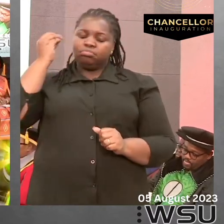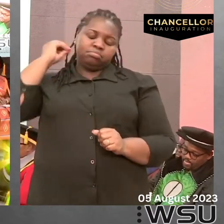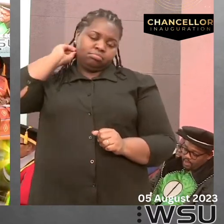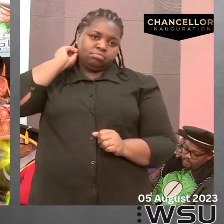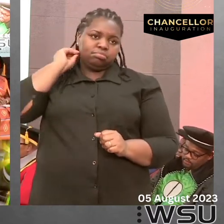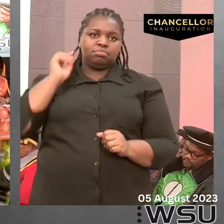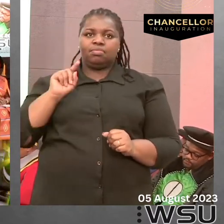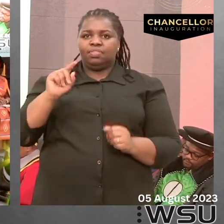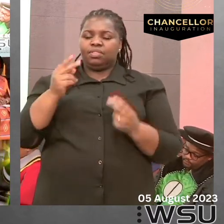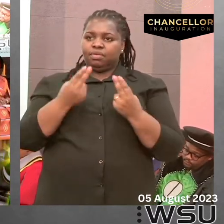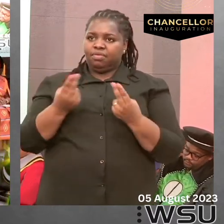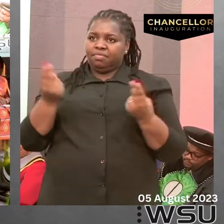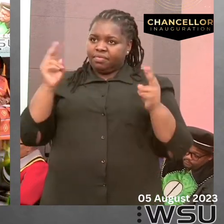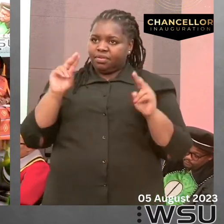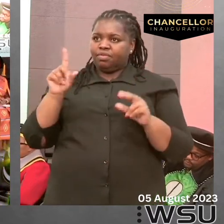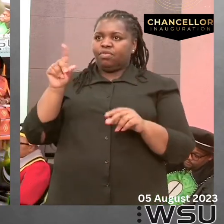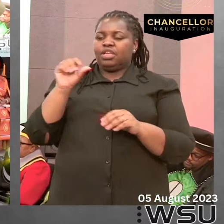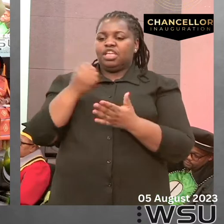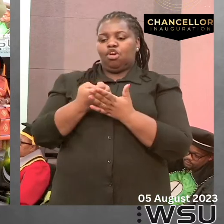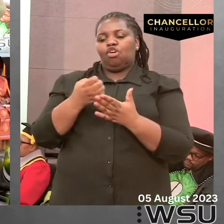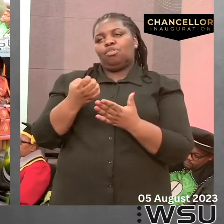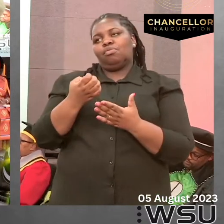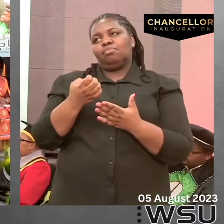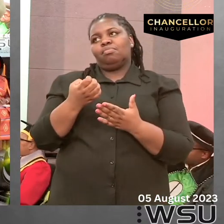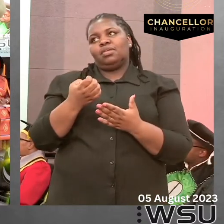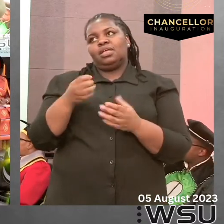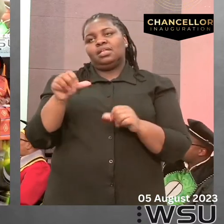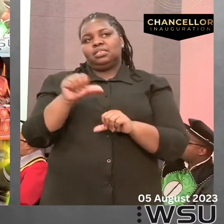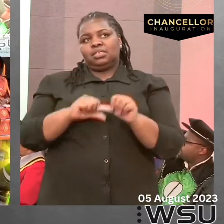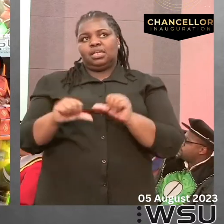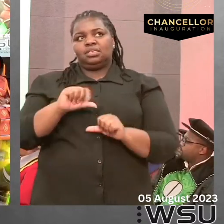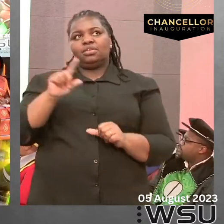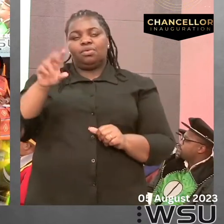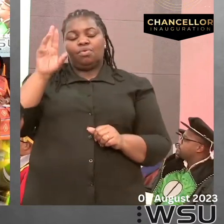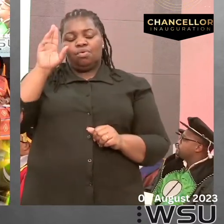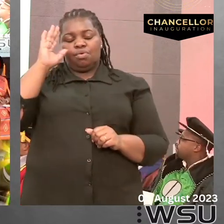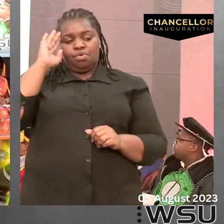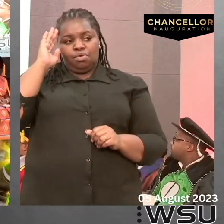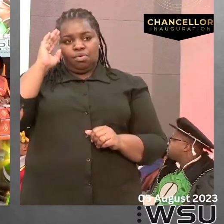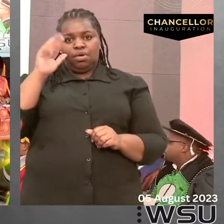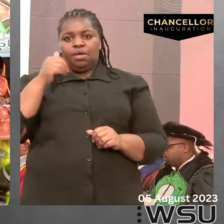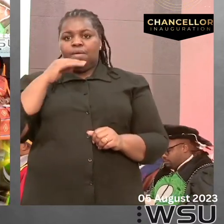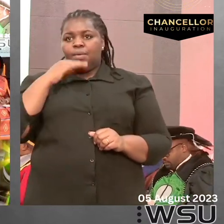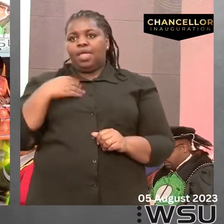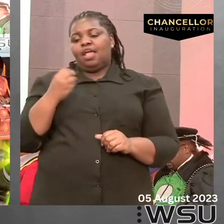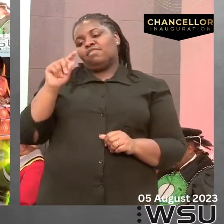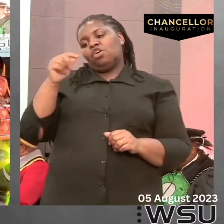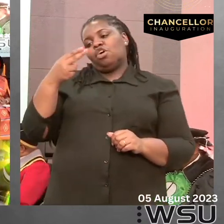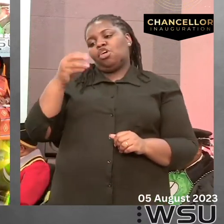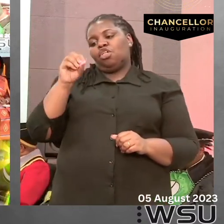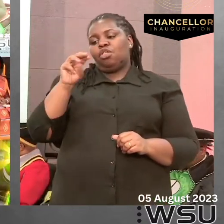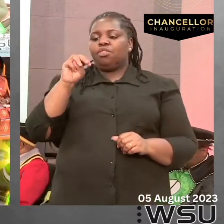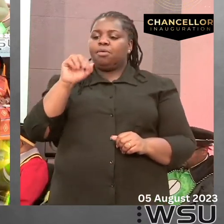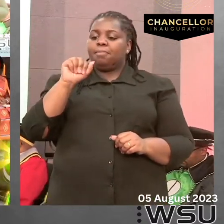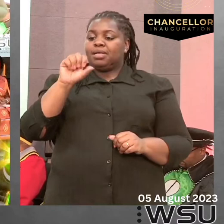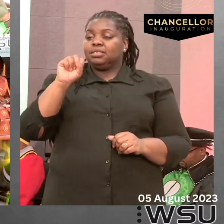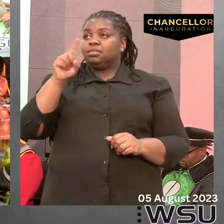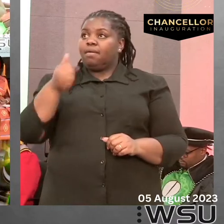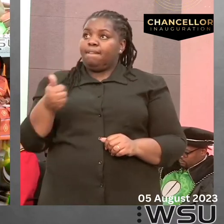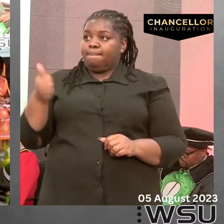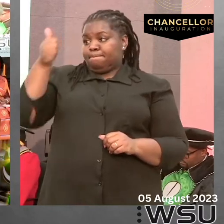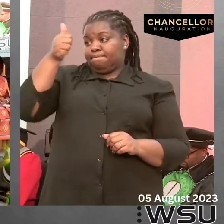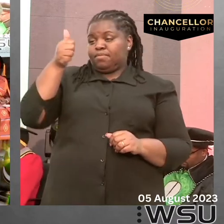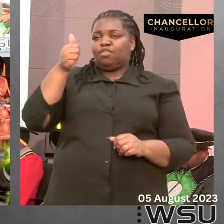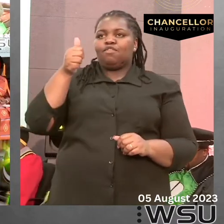the Faculty of Economic Sciences. As you know, we had Professor Wolfgang Thomas, who became head of